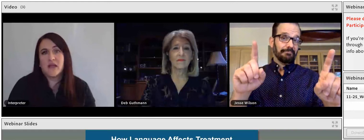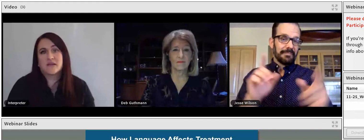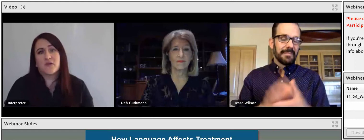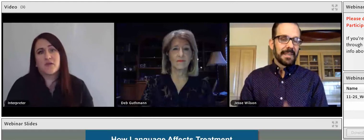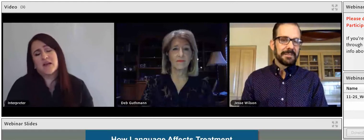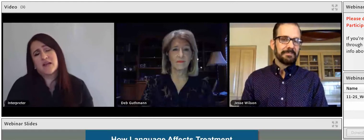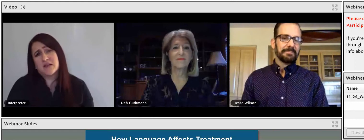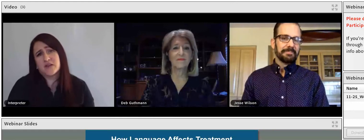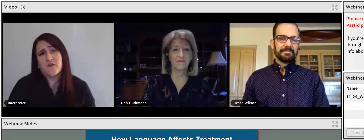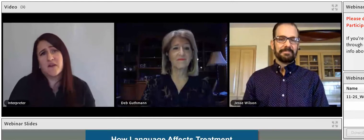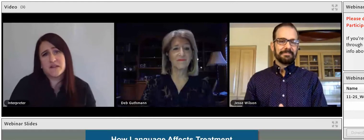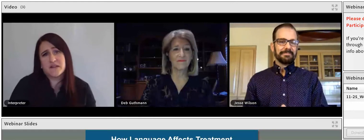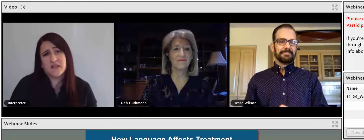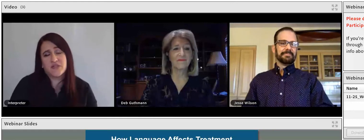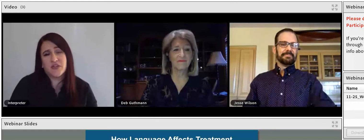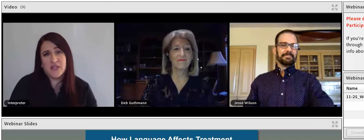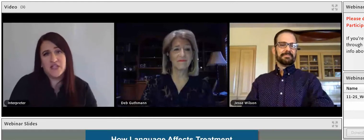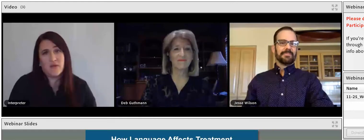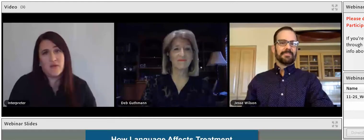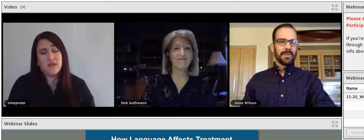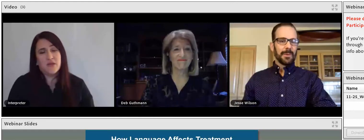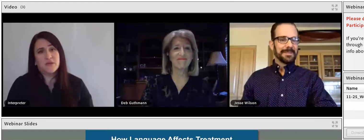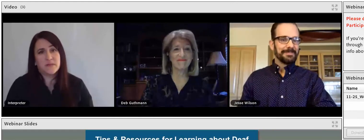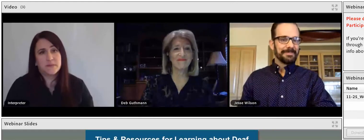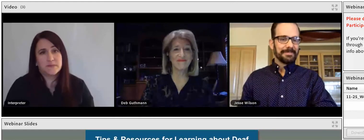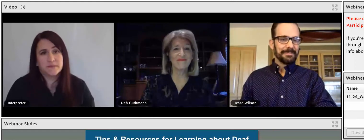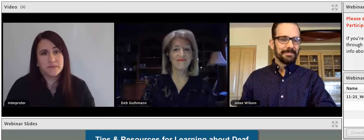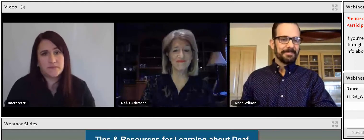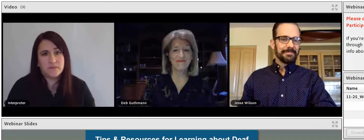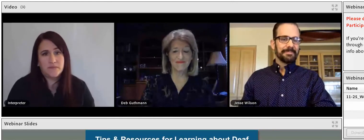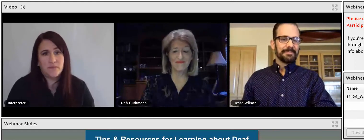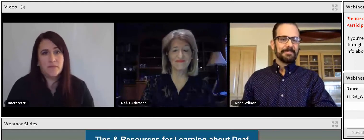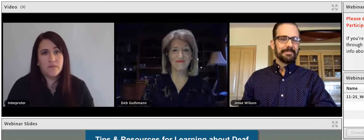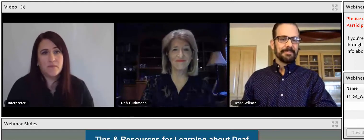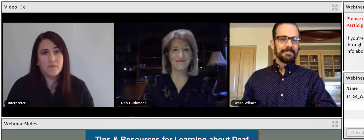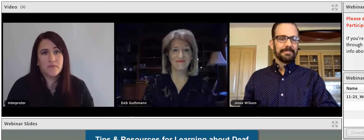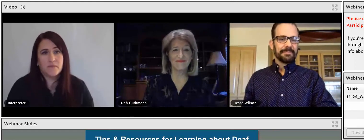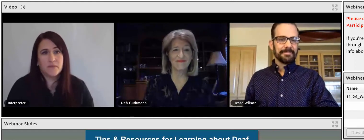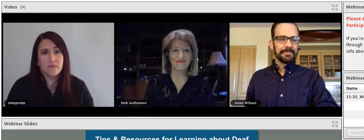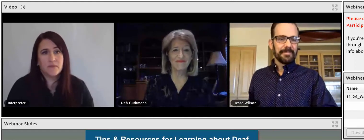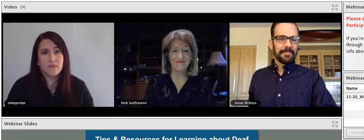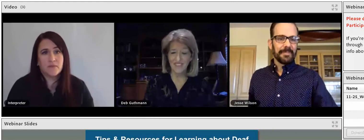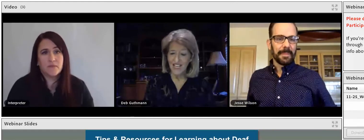the response. And so that is also a very successful strategy that we use. Mm-hmm.